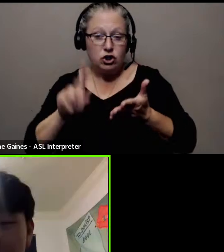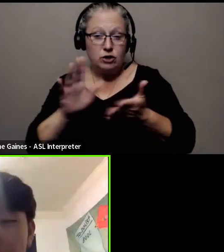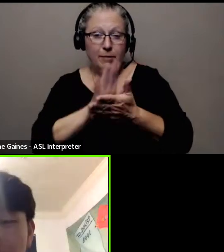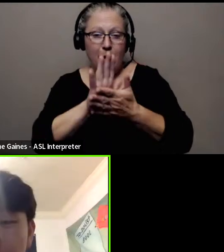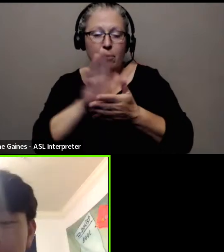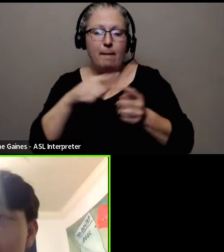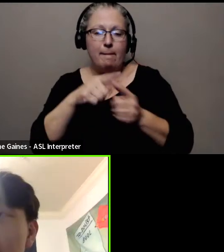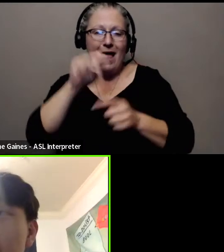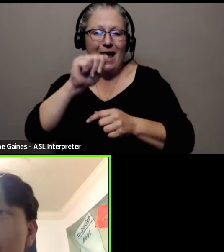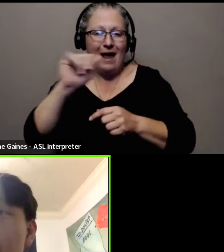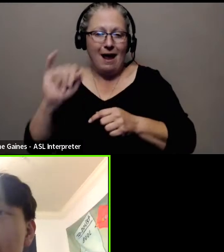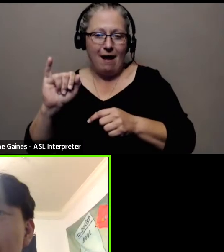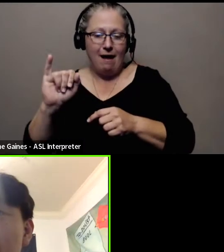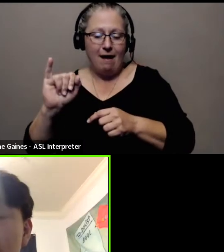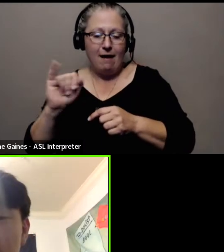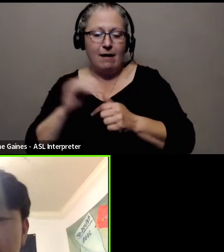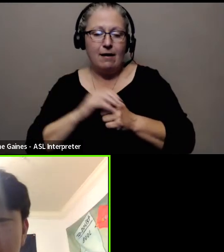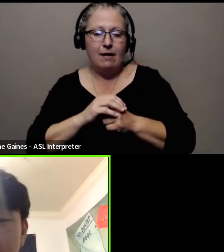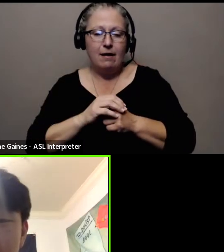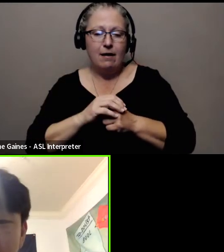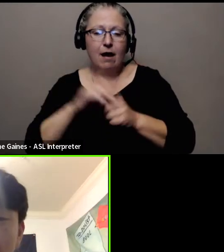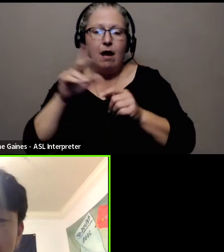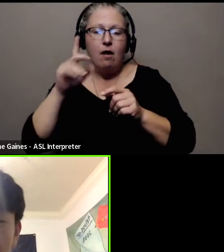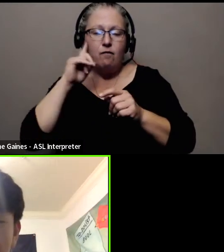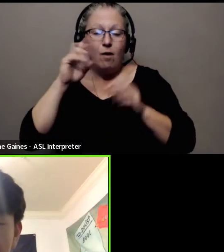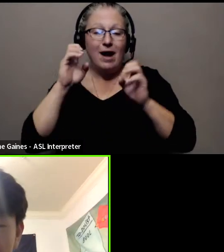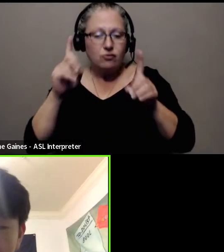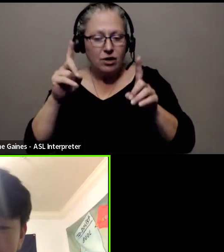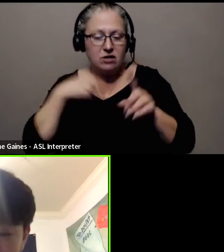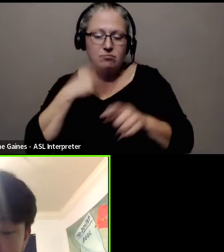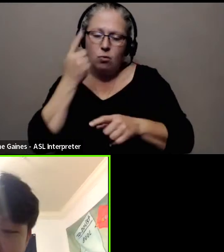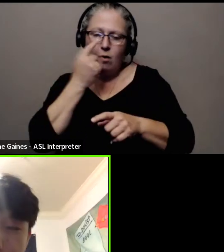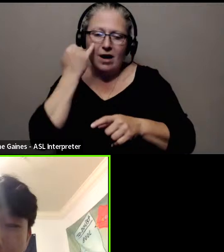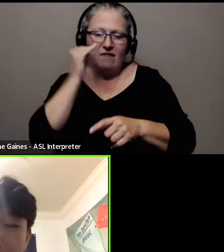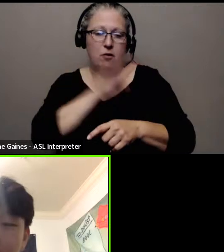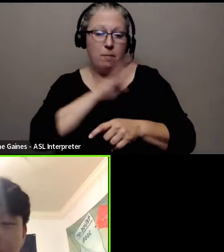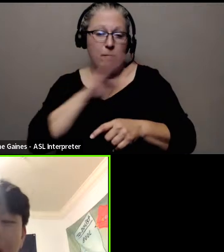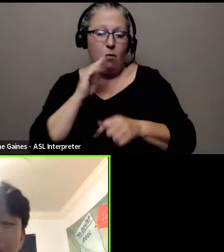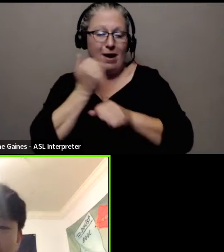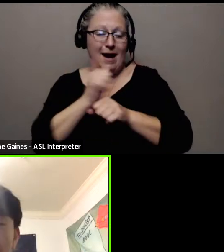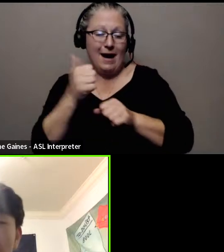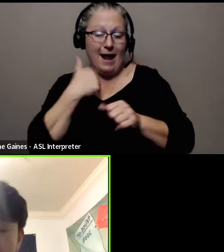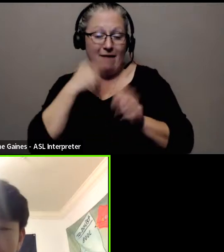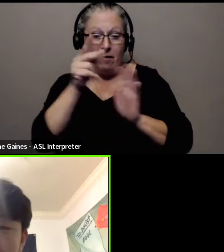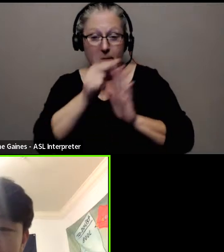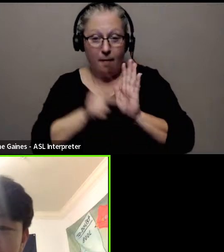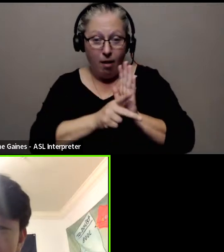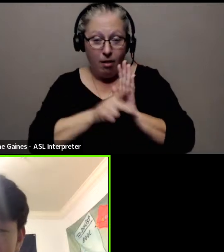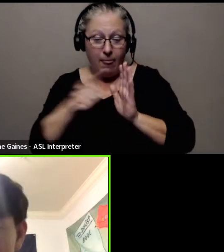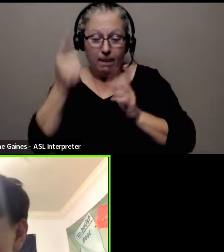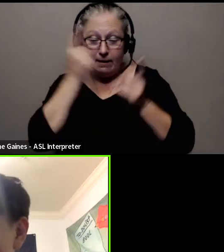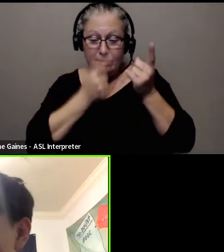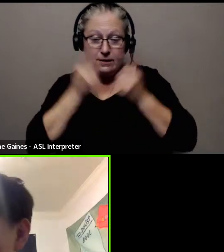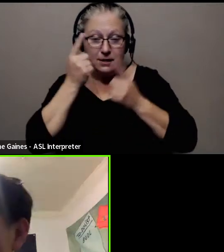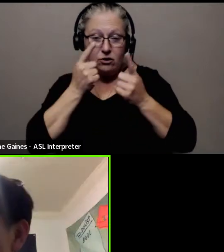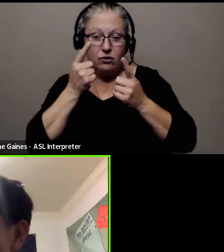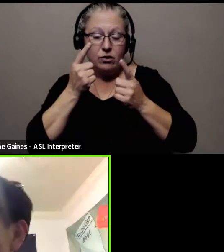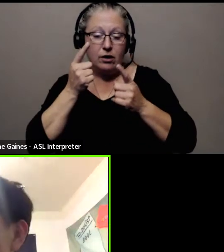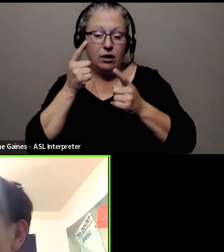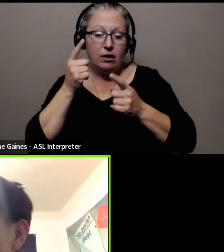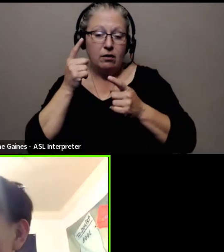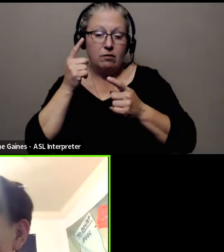AI on education. I'm wondering like if the board has any policies that they are considering due to